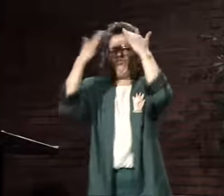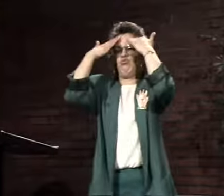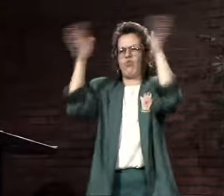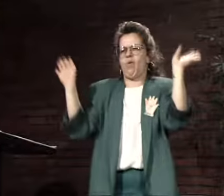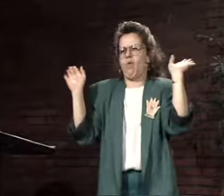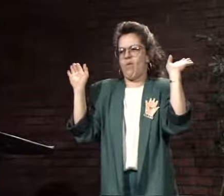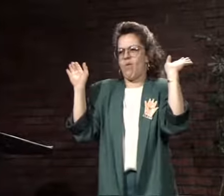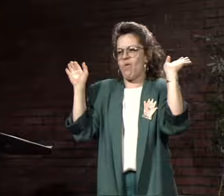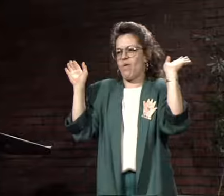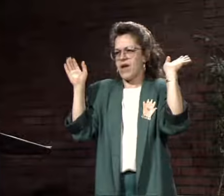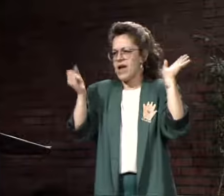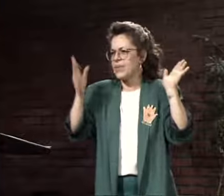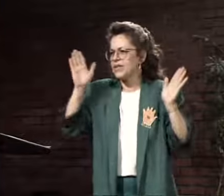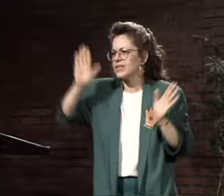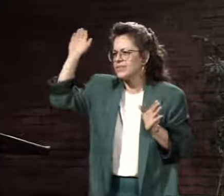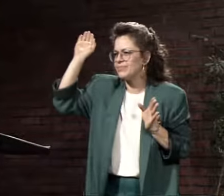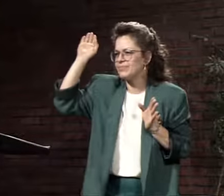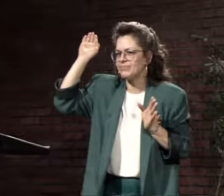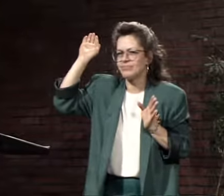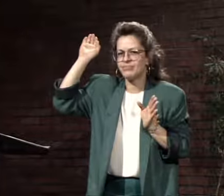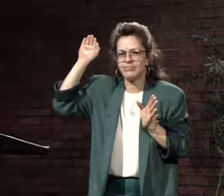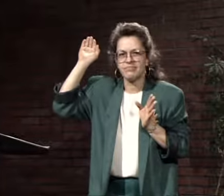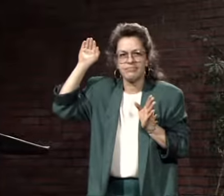And 5, I just don't know. How many?